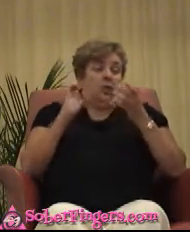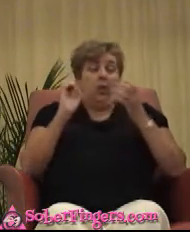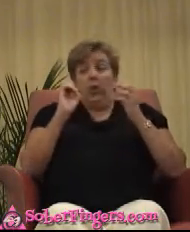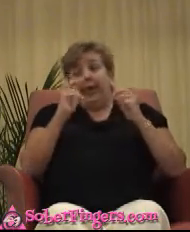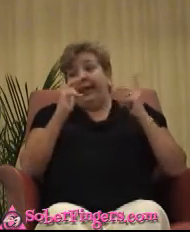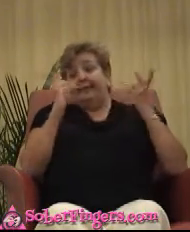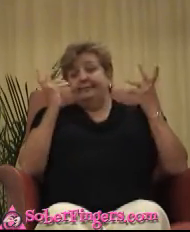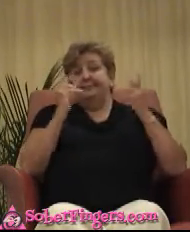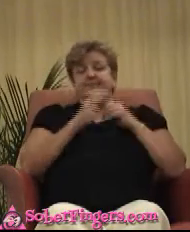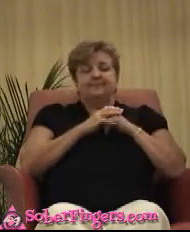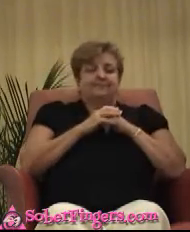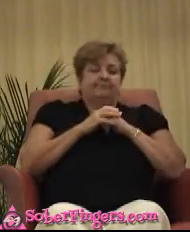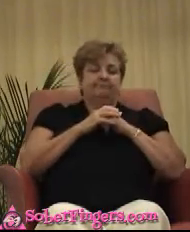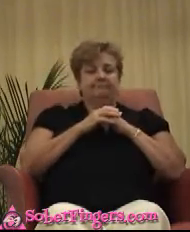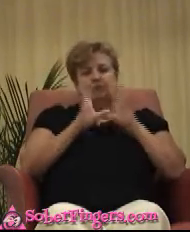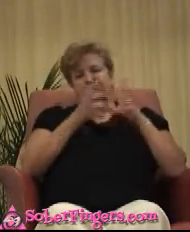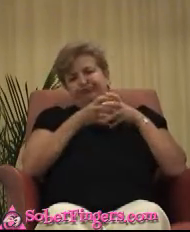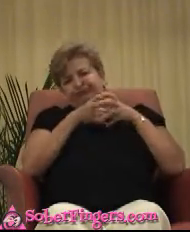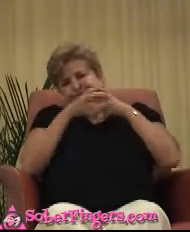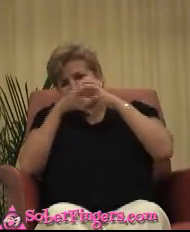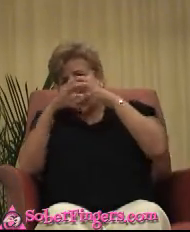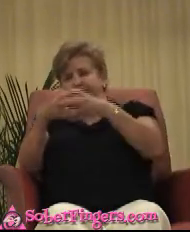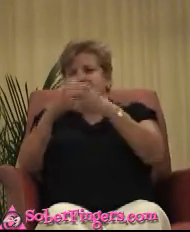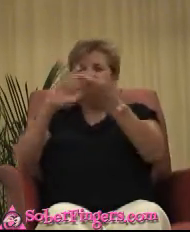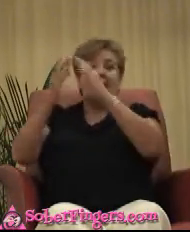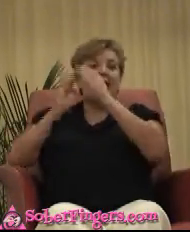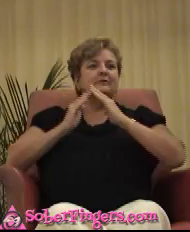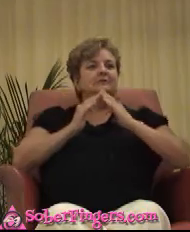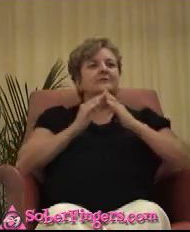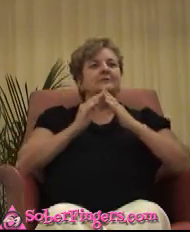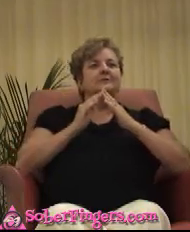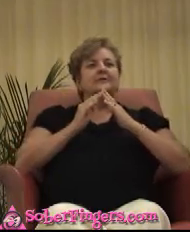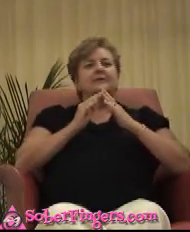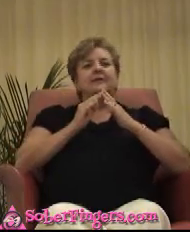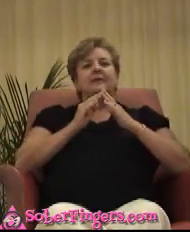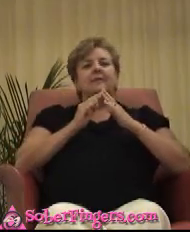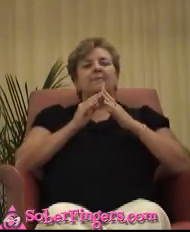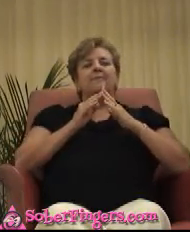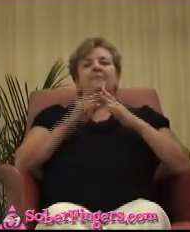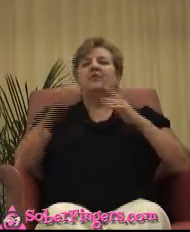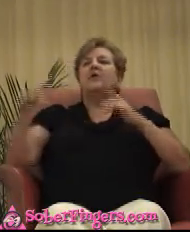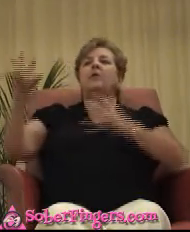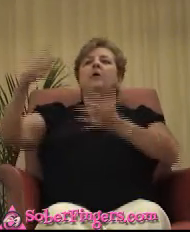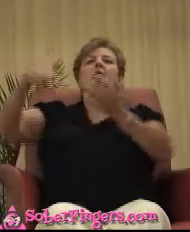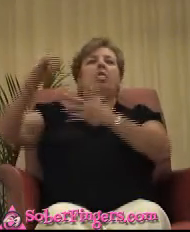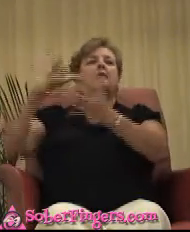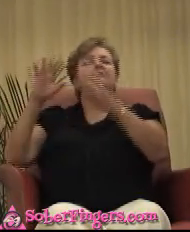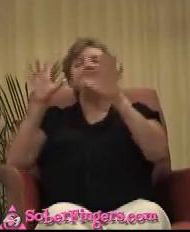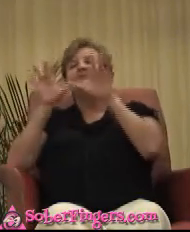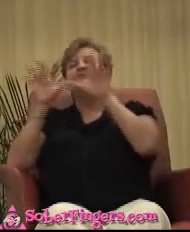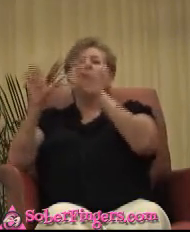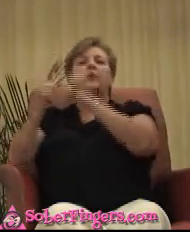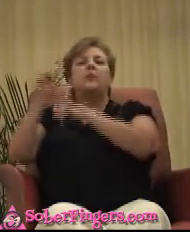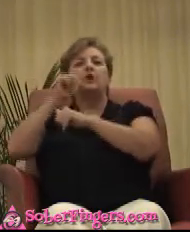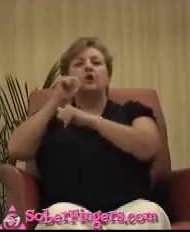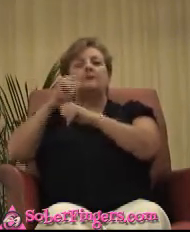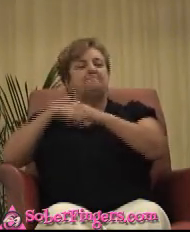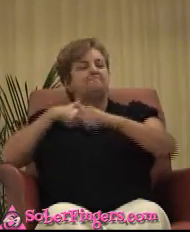lot to drink, so I went in with them. And they immediately went after Carla, the girls, and I hung back and continued to drink a little bit more as I